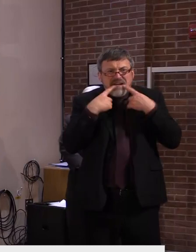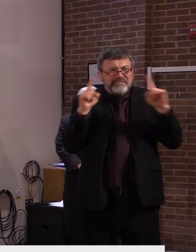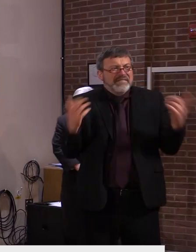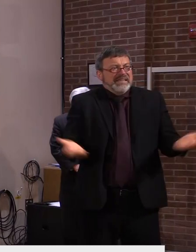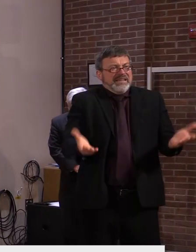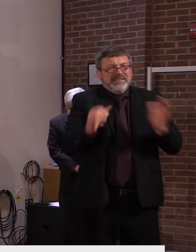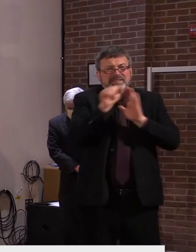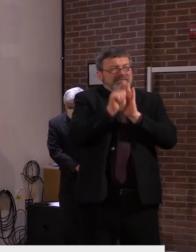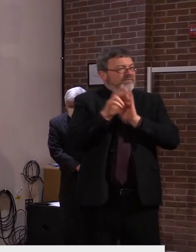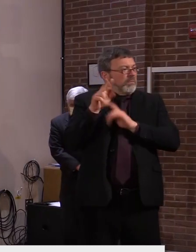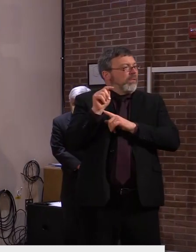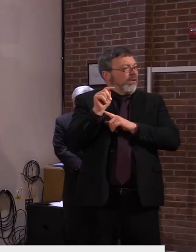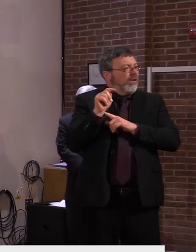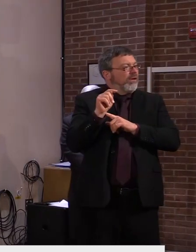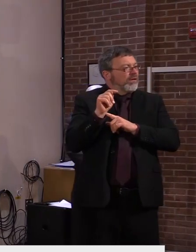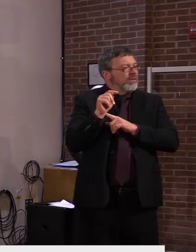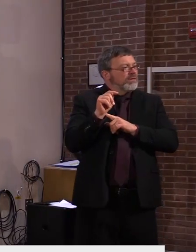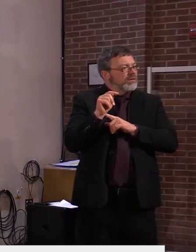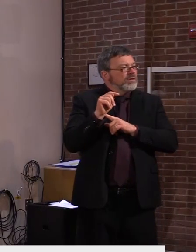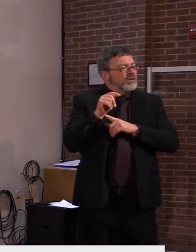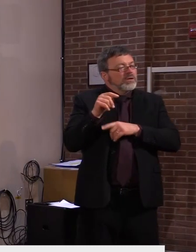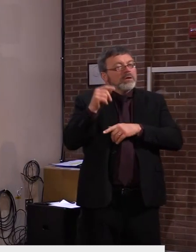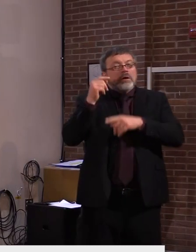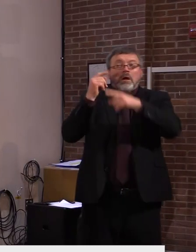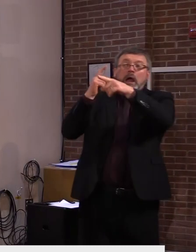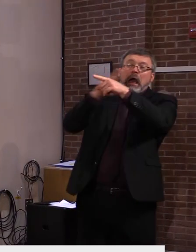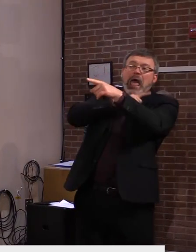again, I am confident with